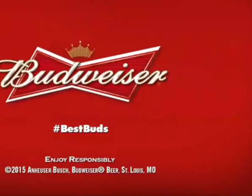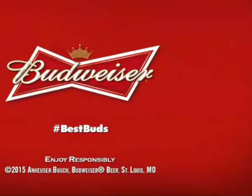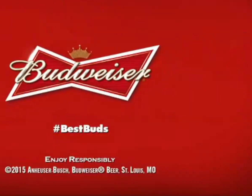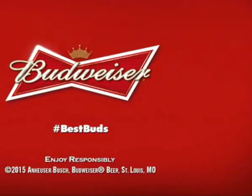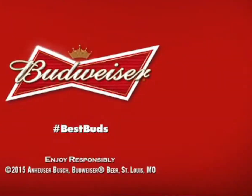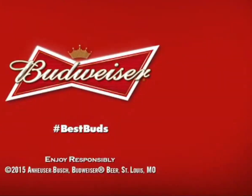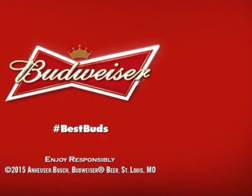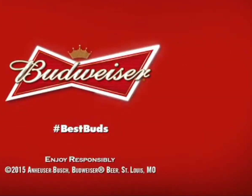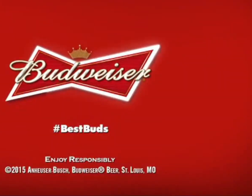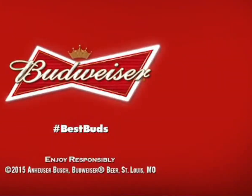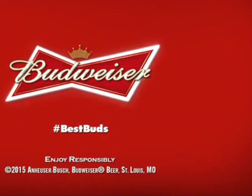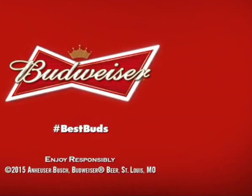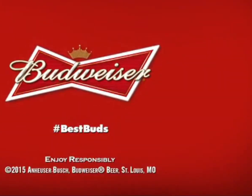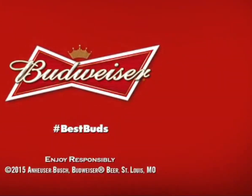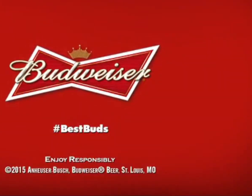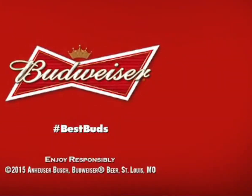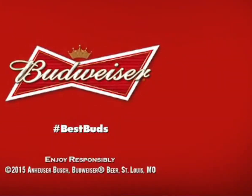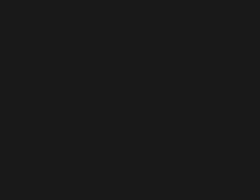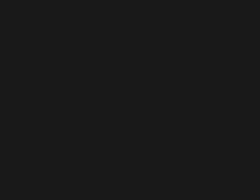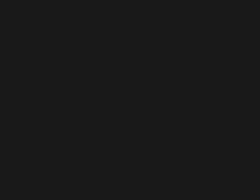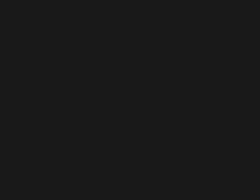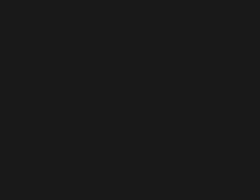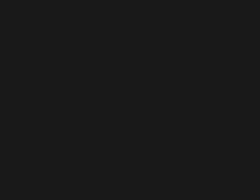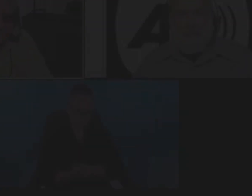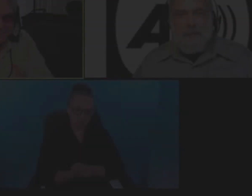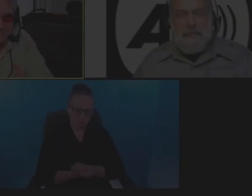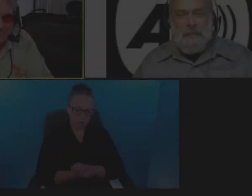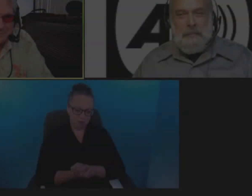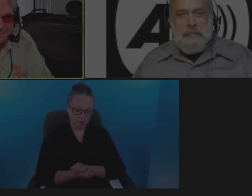Budweiser. Hashtag best buds. Enjoy responsibly.